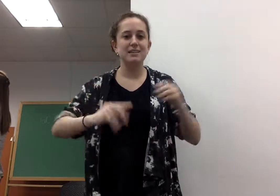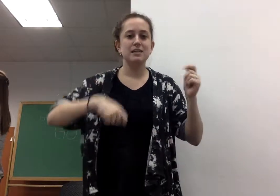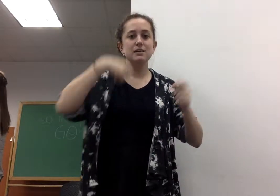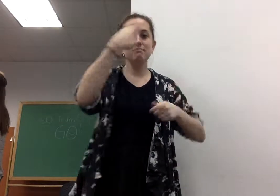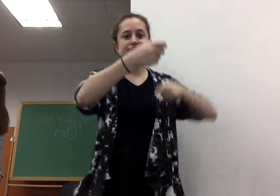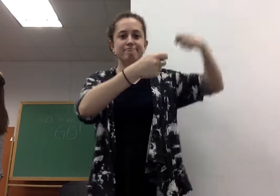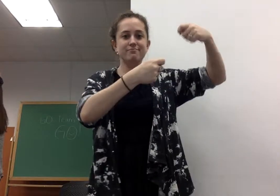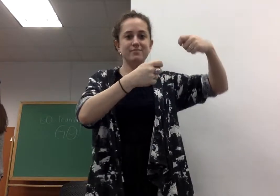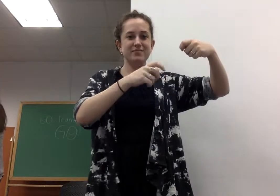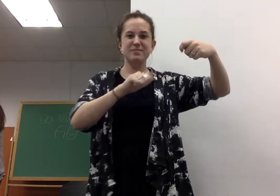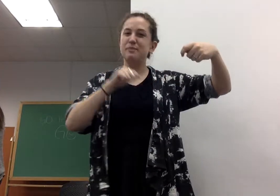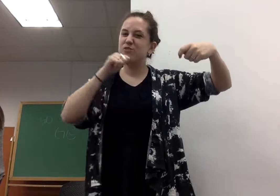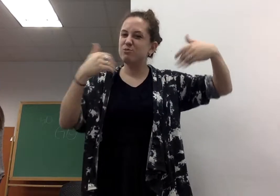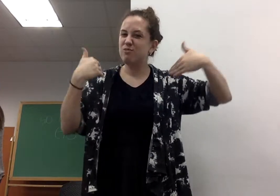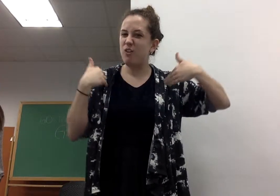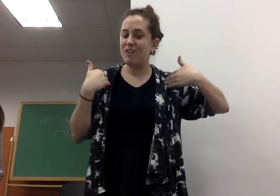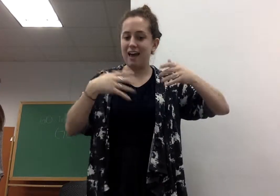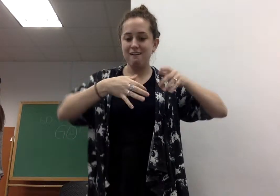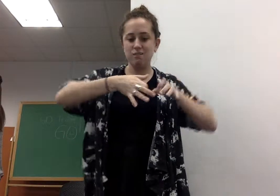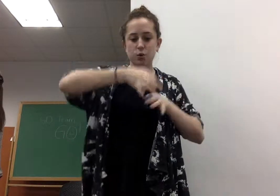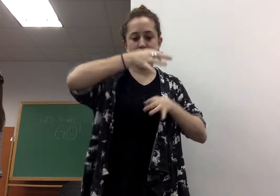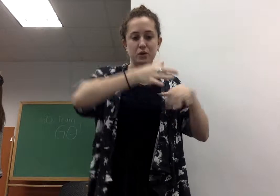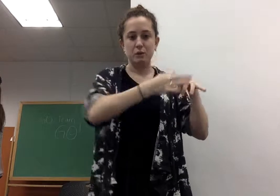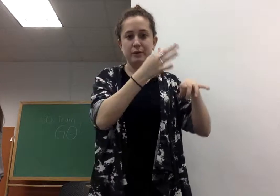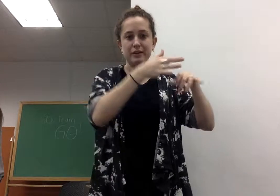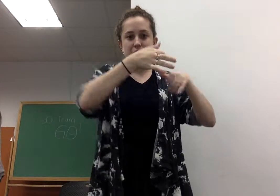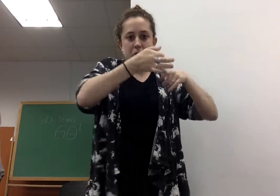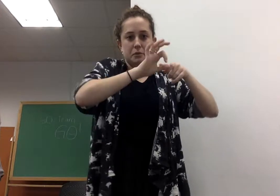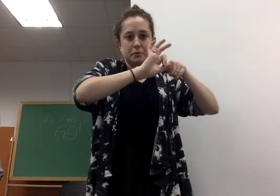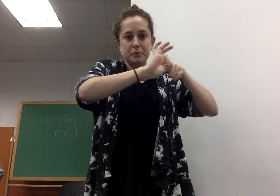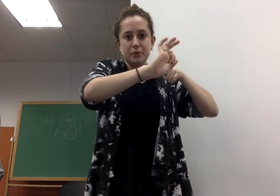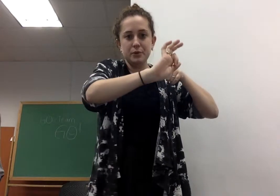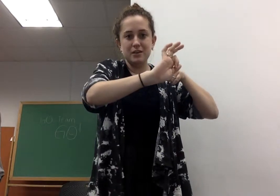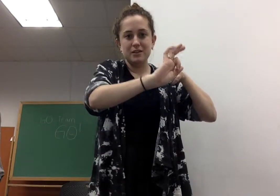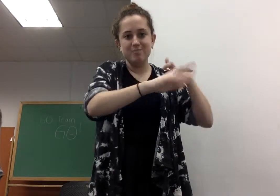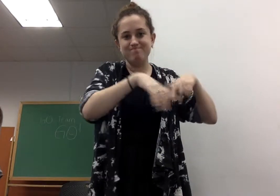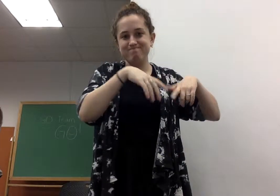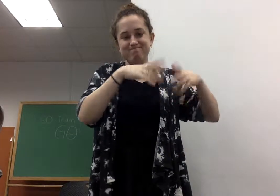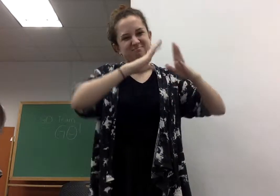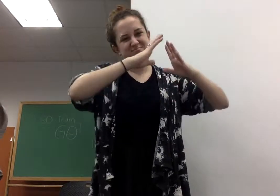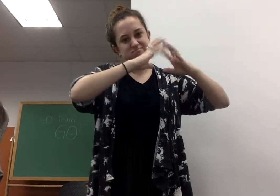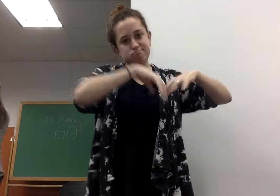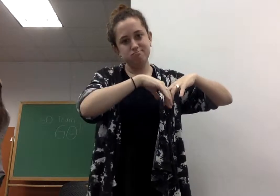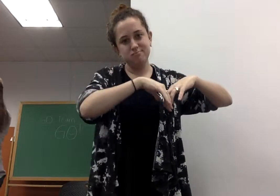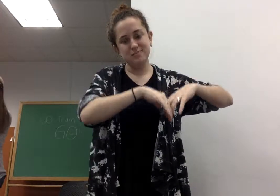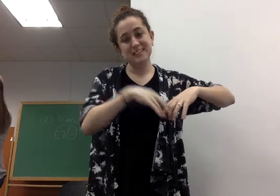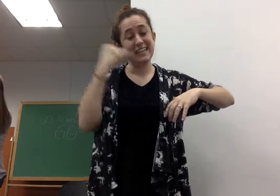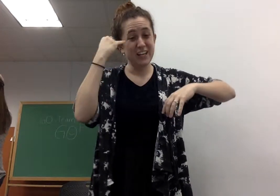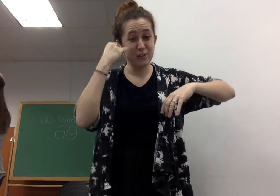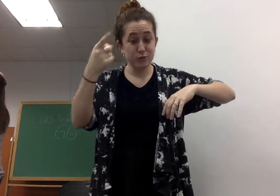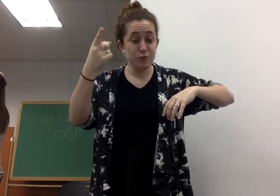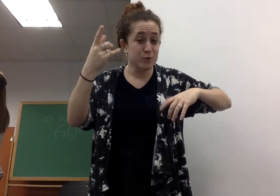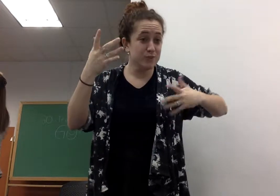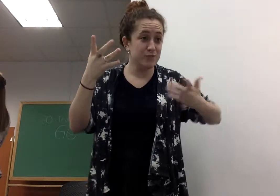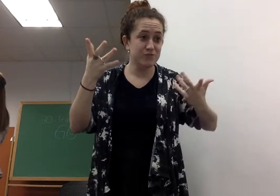making the tent? Other than if you go out and get some sticks out of the woods, right? If you forgot your supports, what's the tent going to do? It's going to lay